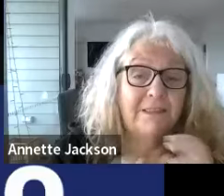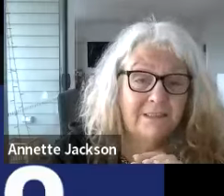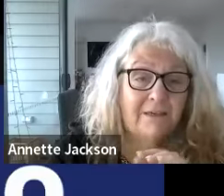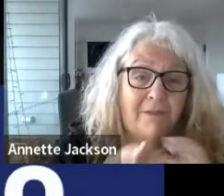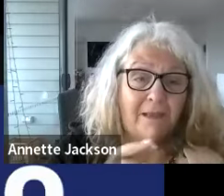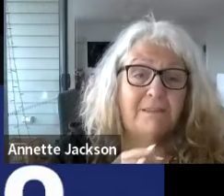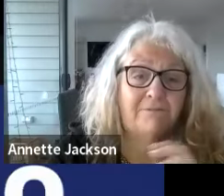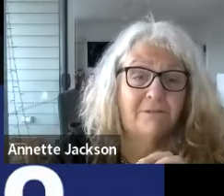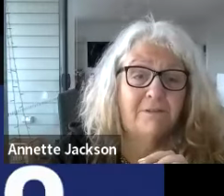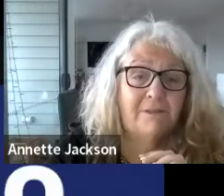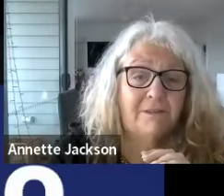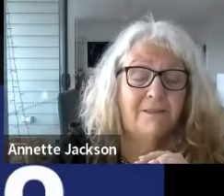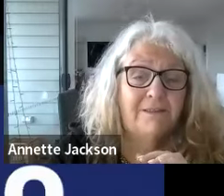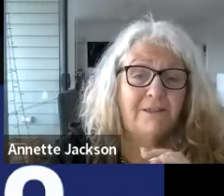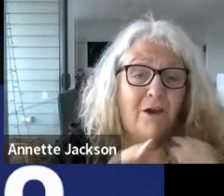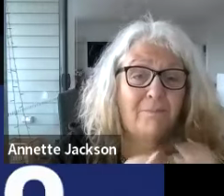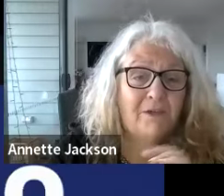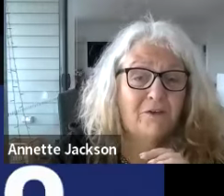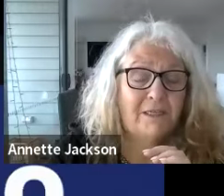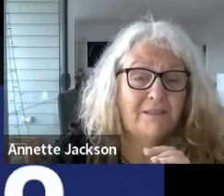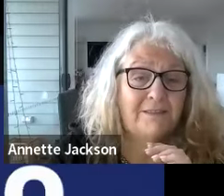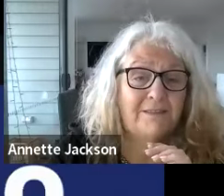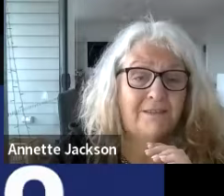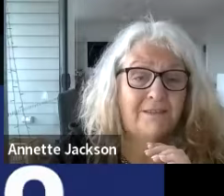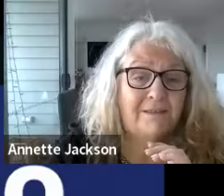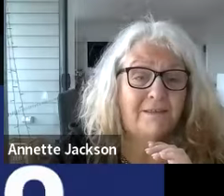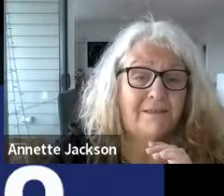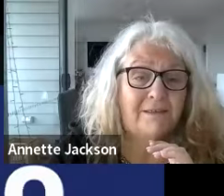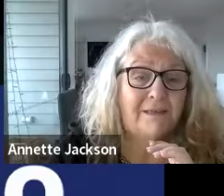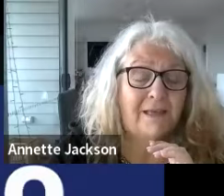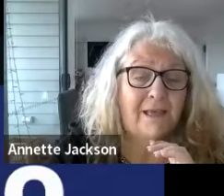any difference around different time periods.